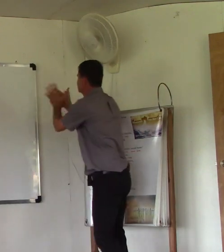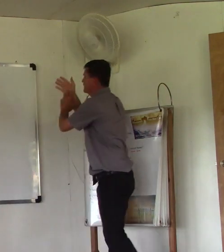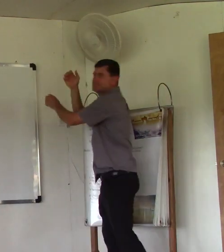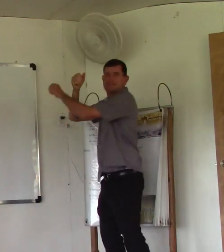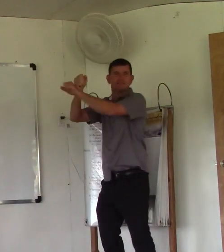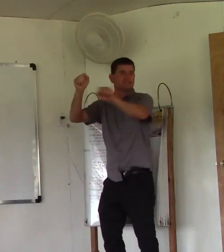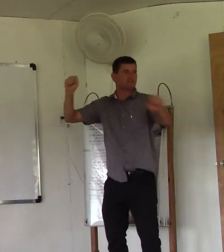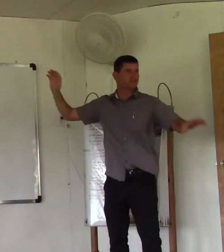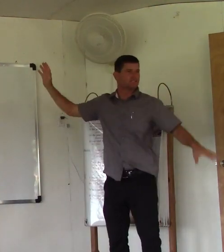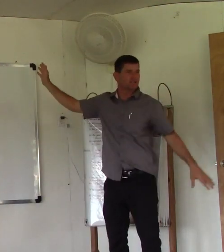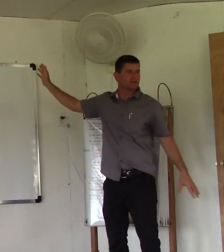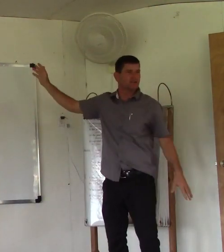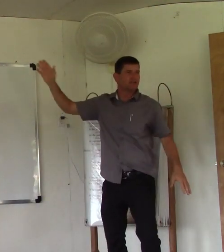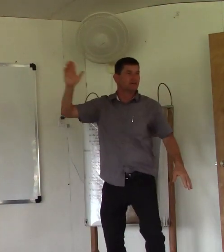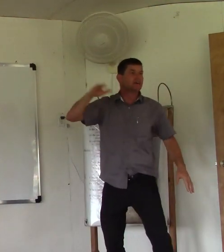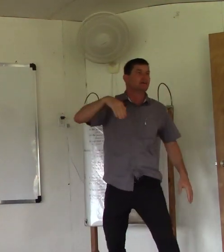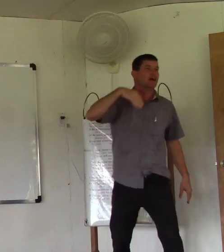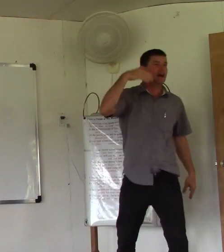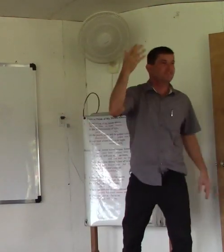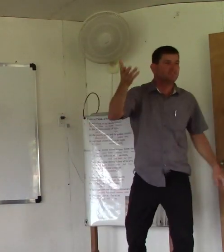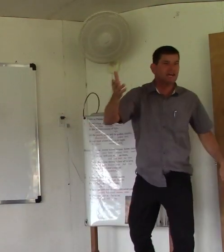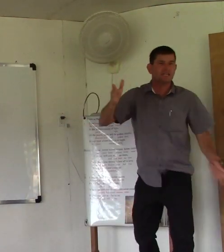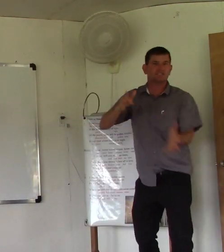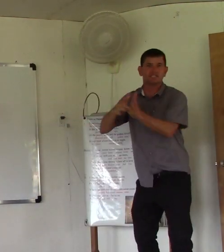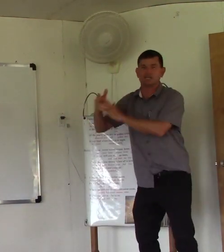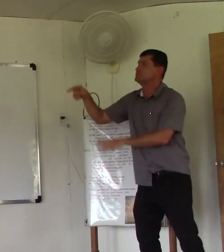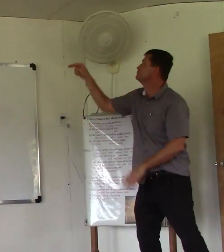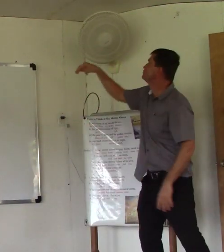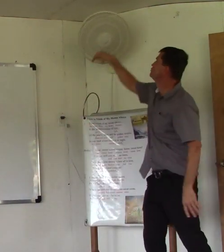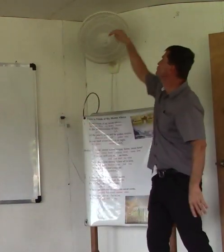Jesus' salvation here. After that, Jesus,